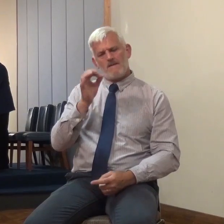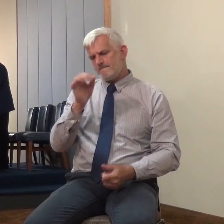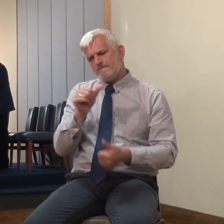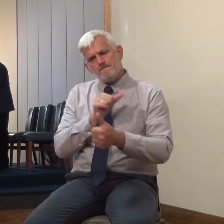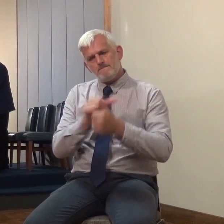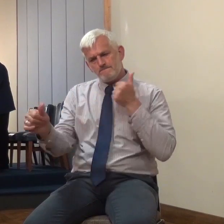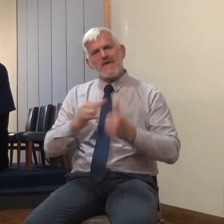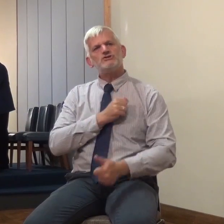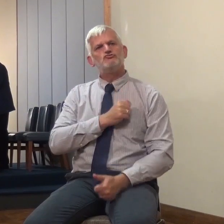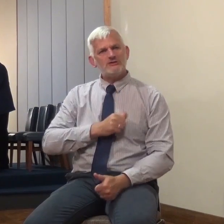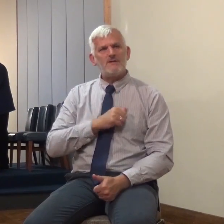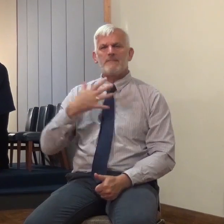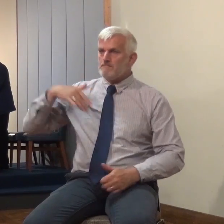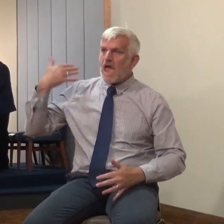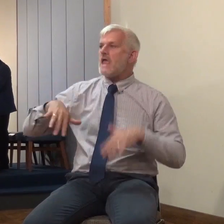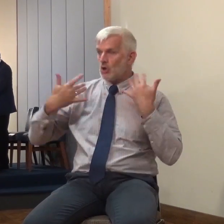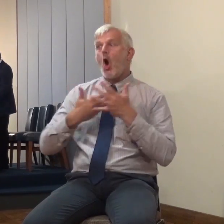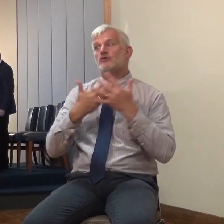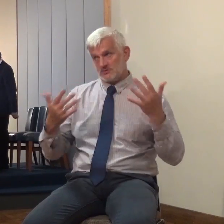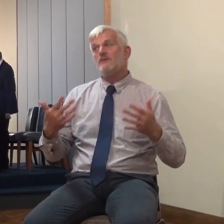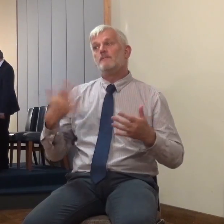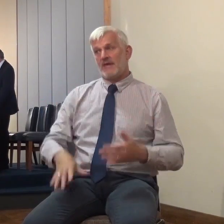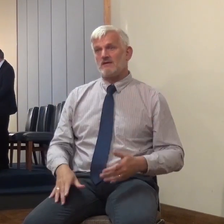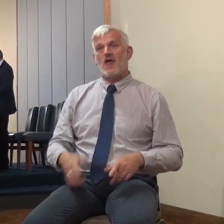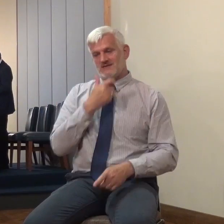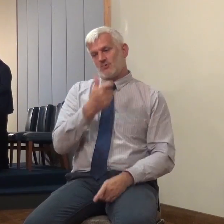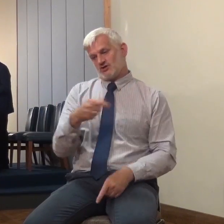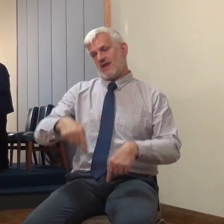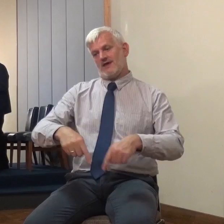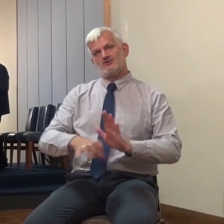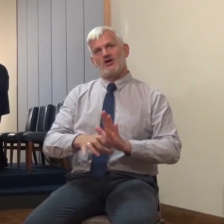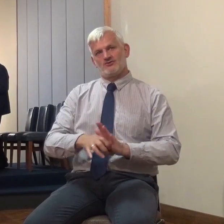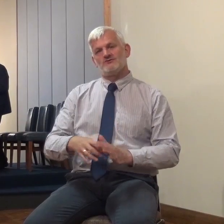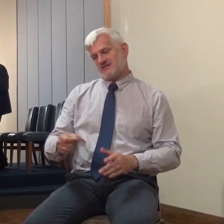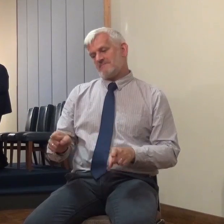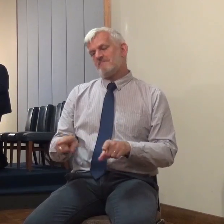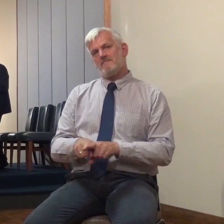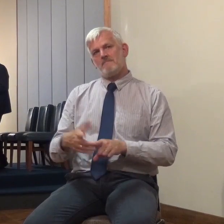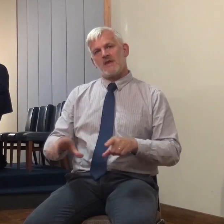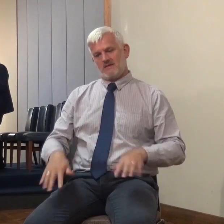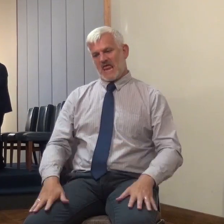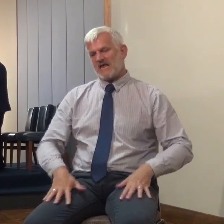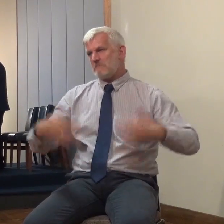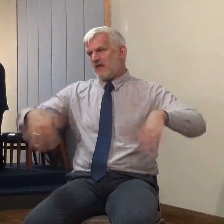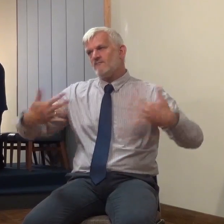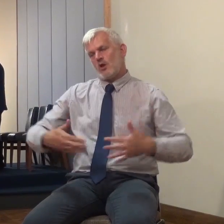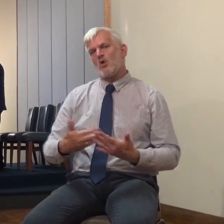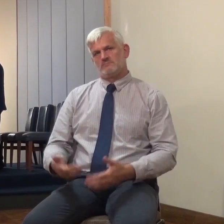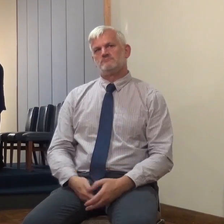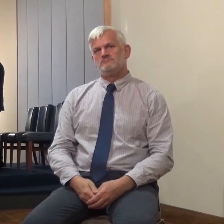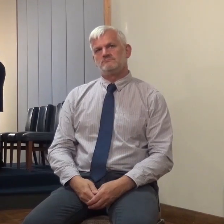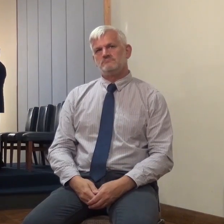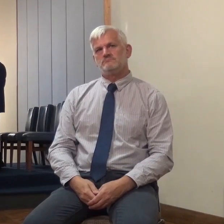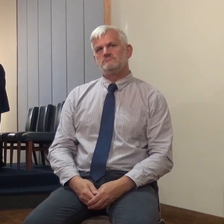that are the lot of all mankind. The great Saint Spurgeon speaks line in that category. What are we to think